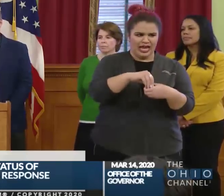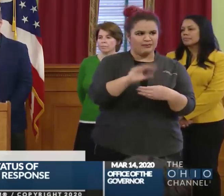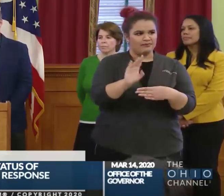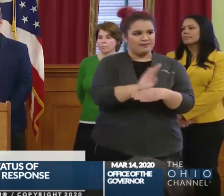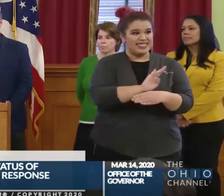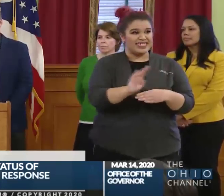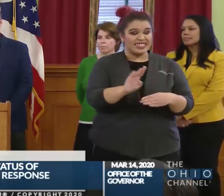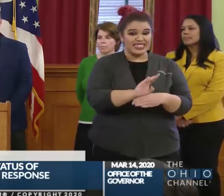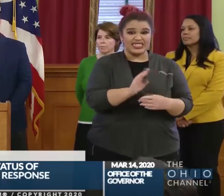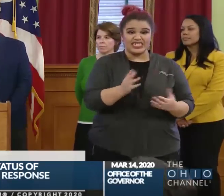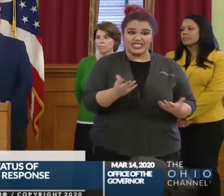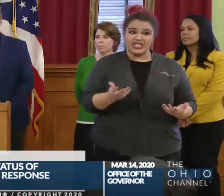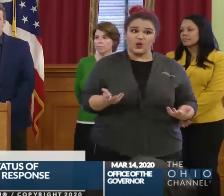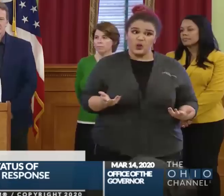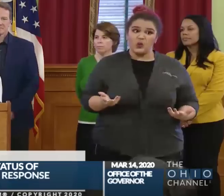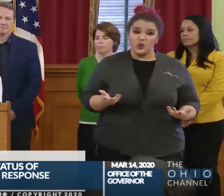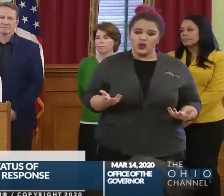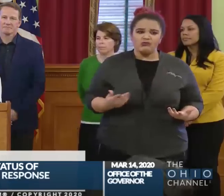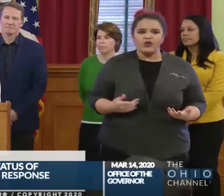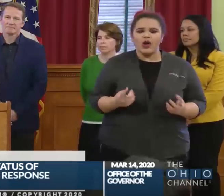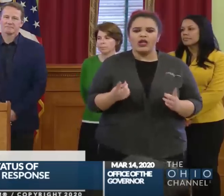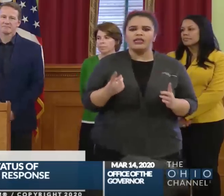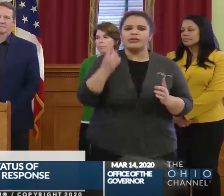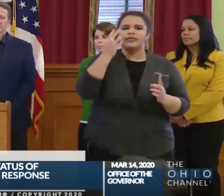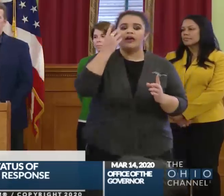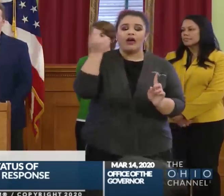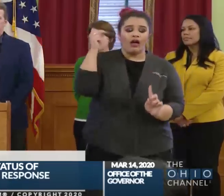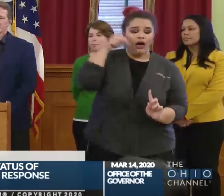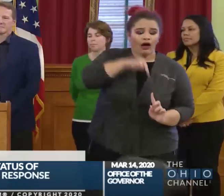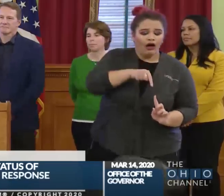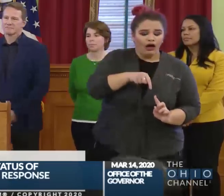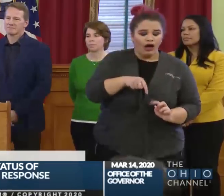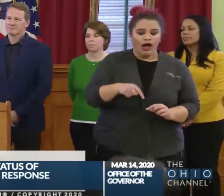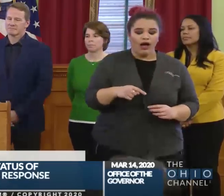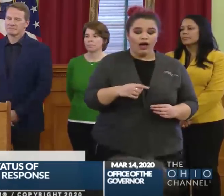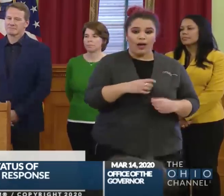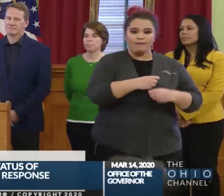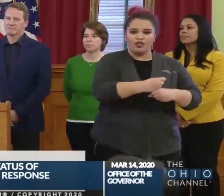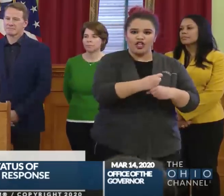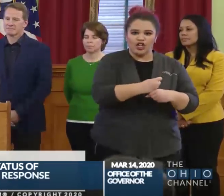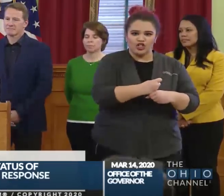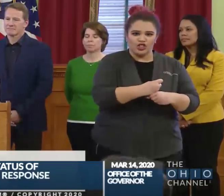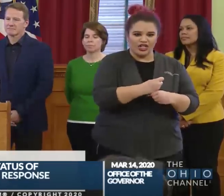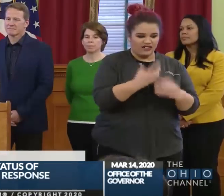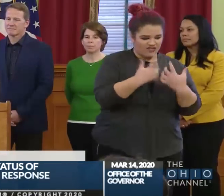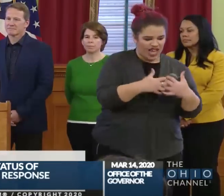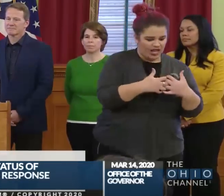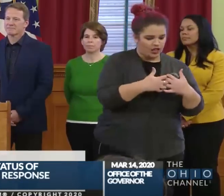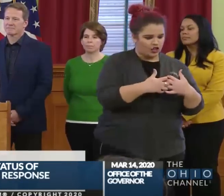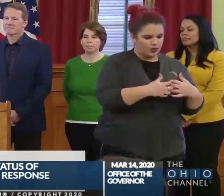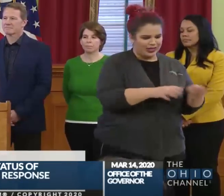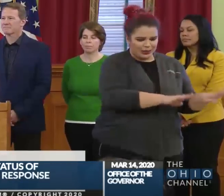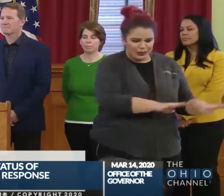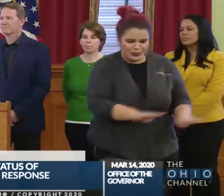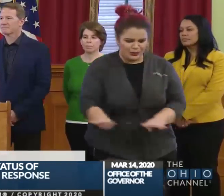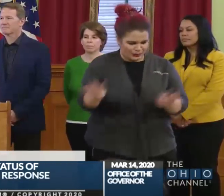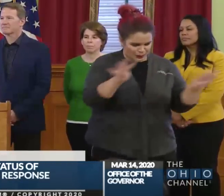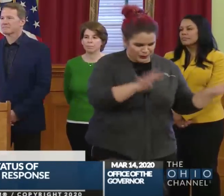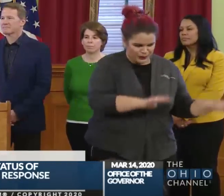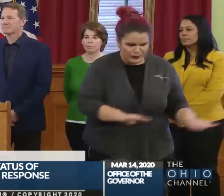of certain things, including medicines, are very important right now. But there are ways you can, for instance, stagger shifts and the kinds of moves. So